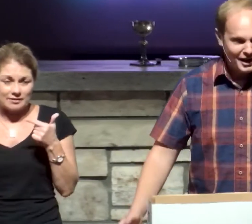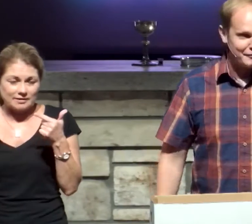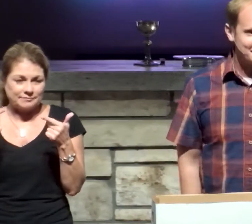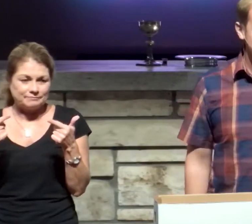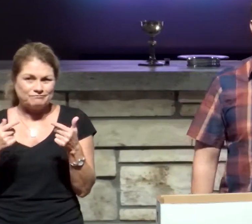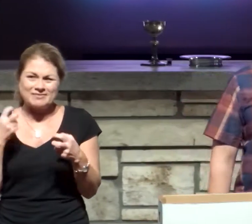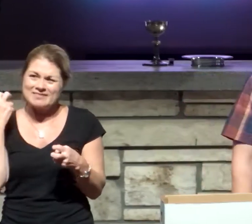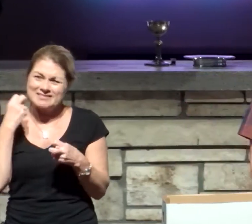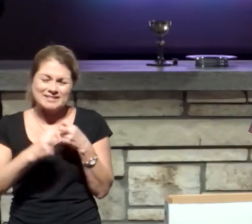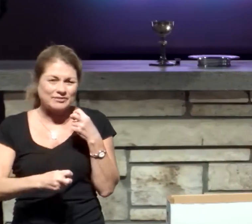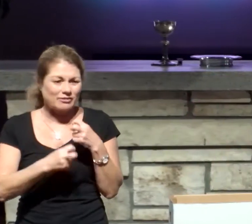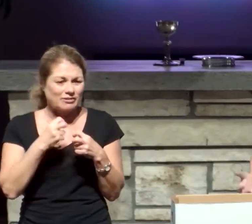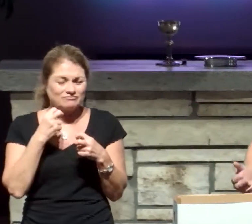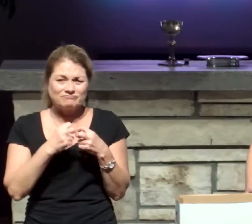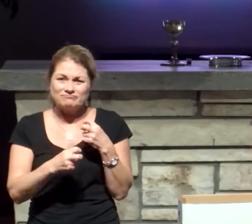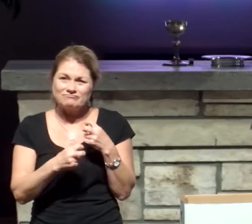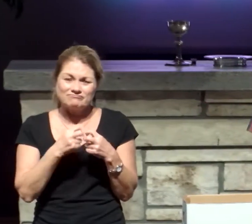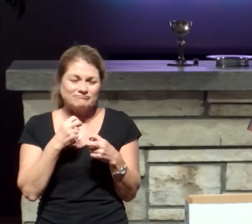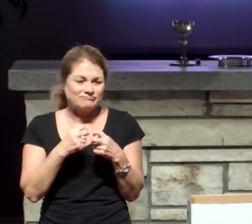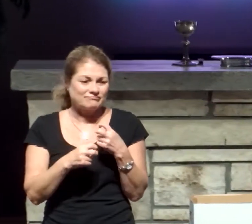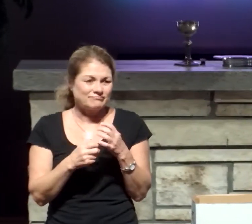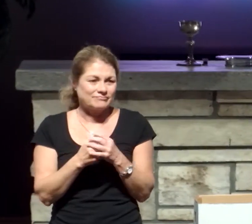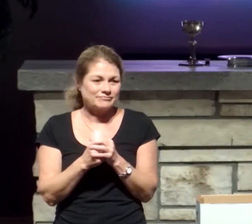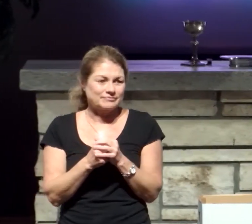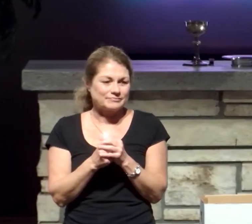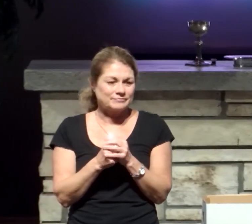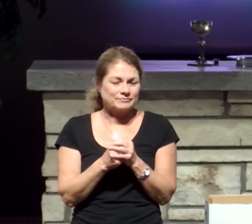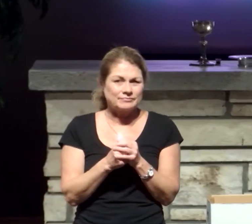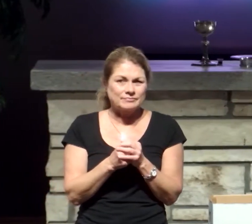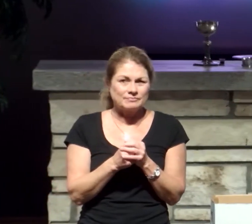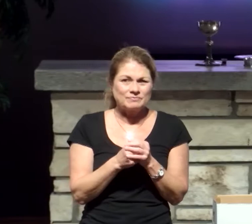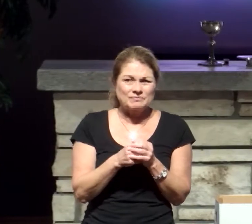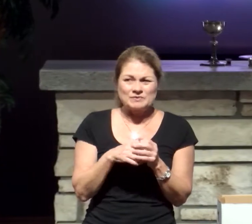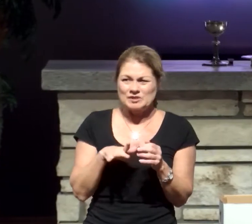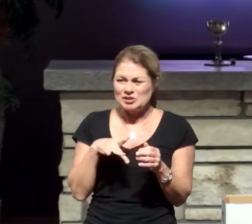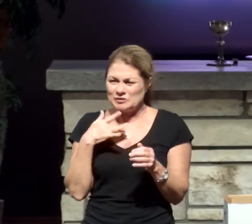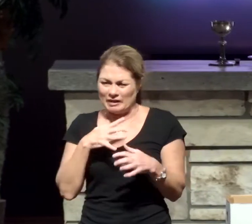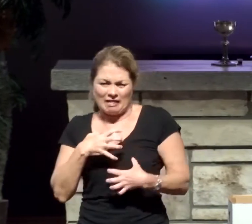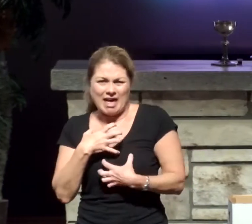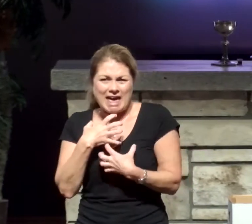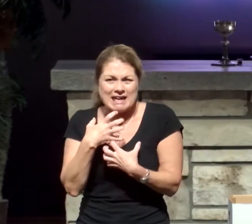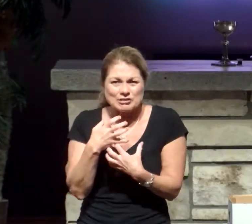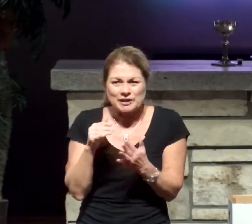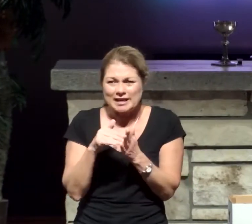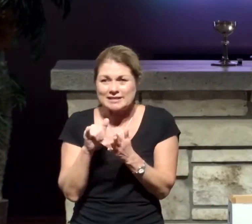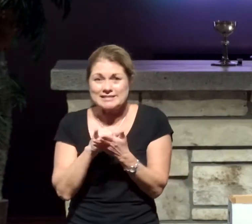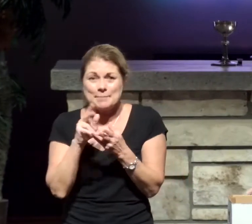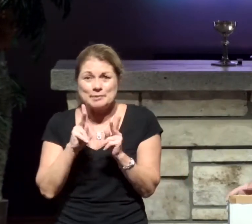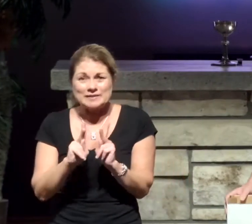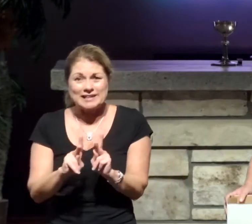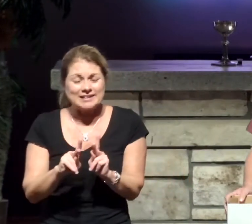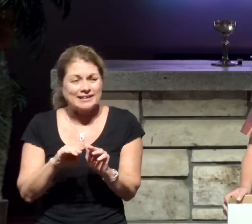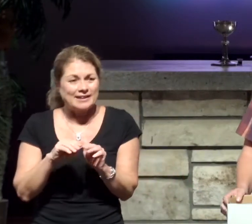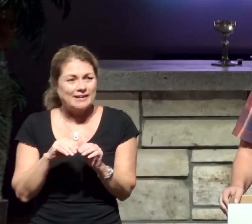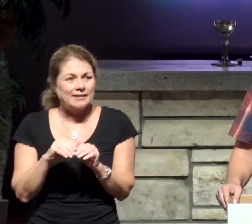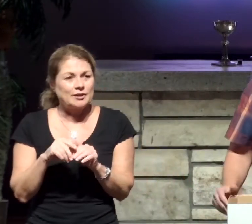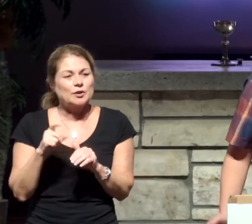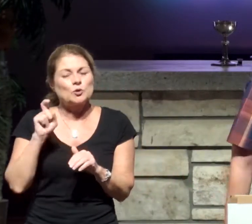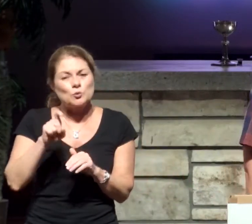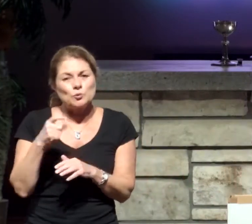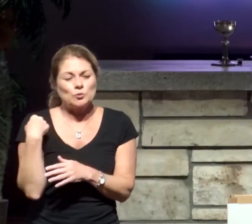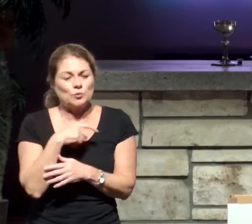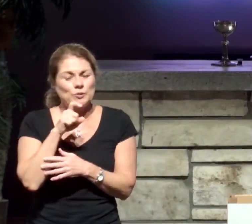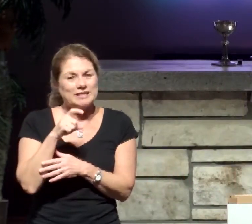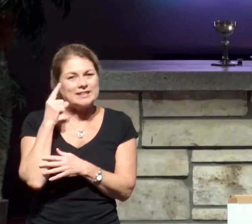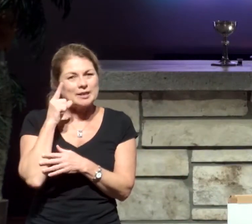It's tough. What do? You resent that person. How do you make it happen? We have to think about these ways